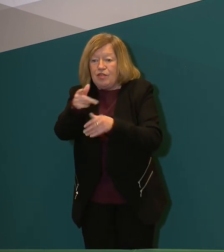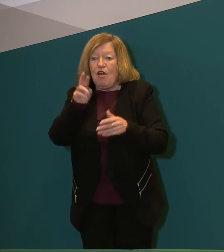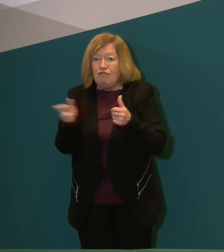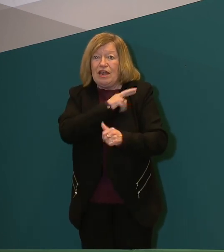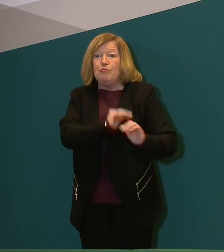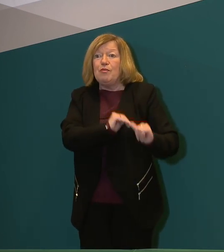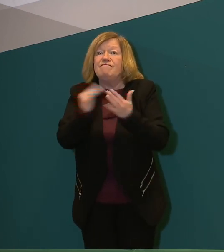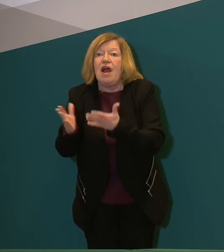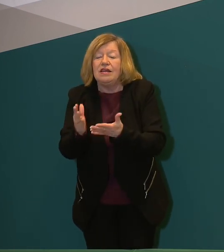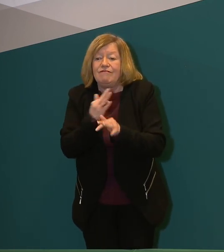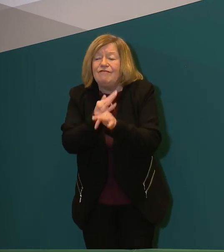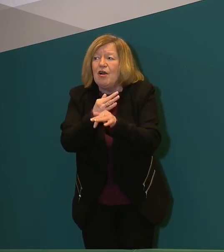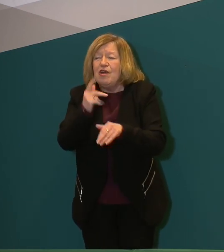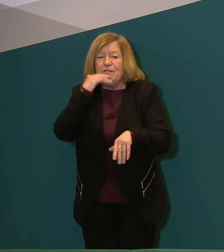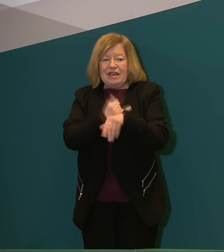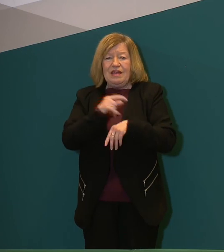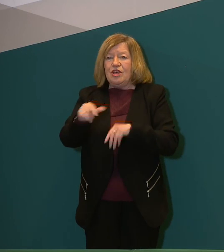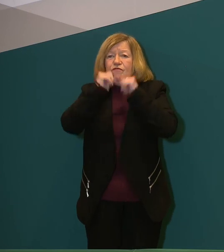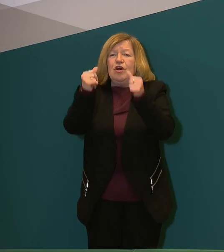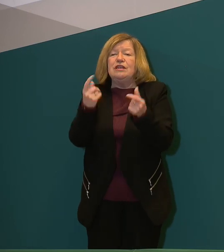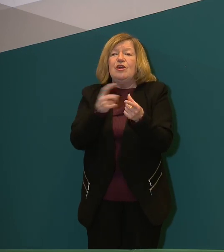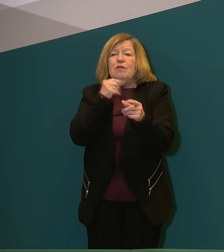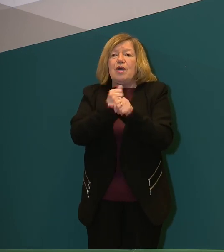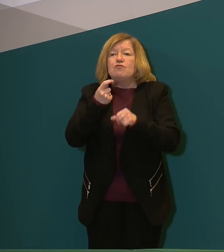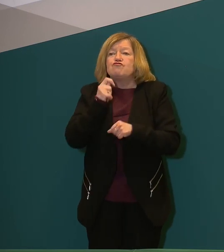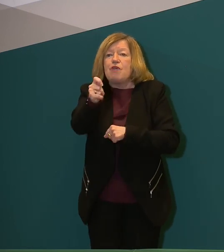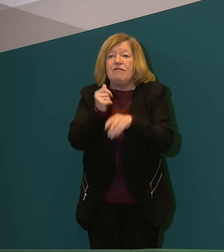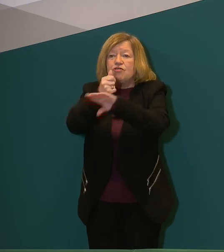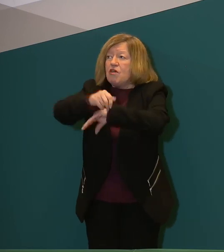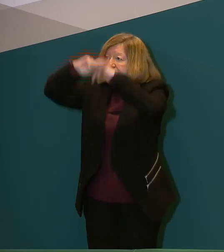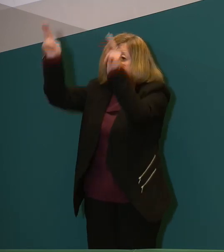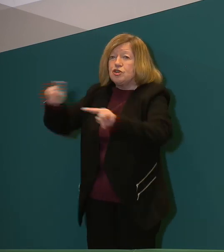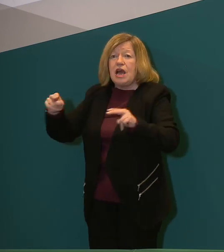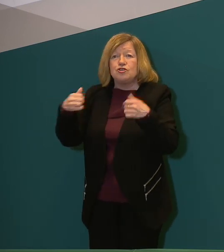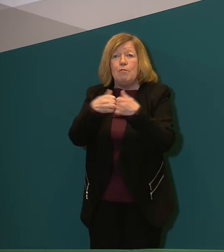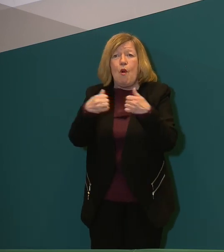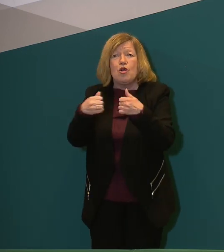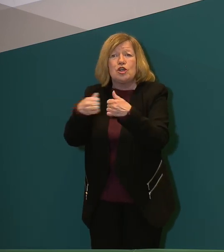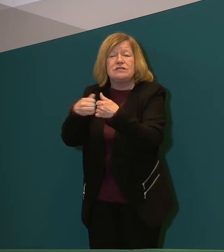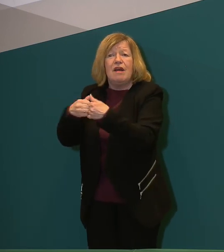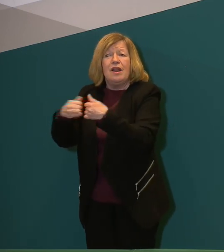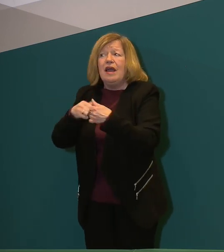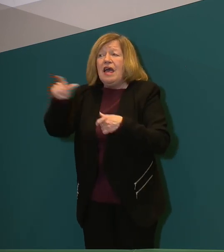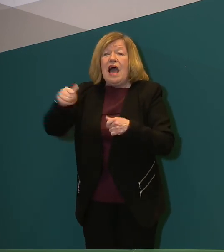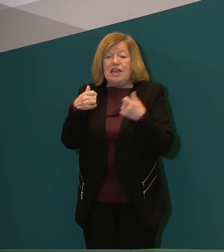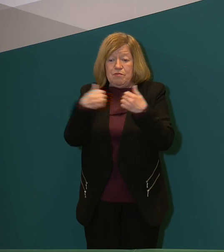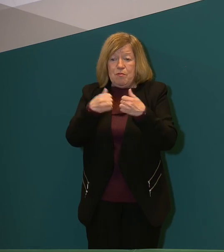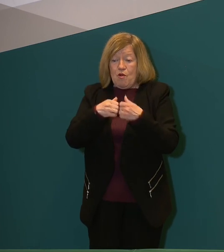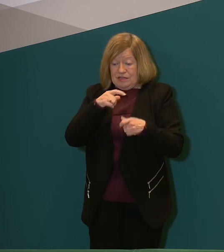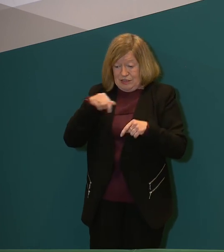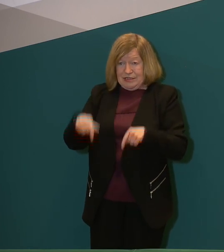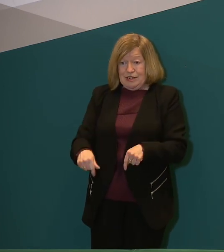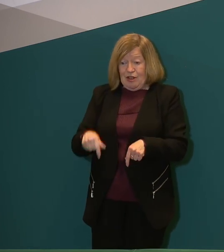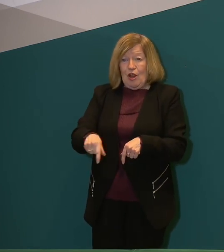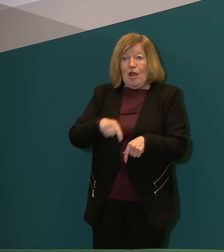provided adherence. And yet the measures had nothing to say about travel across international borders and borders close to home on this island